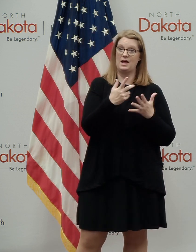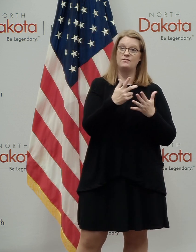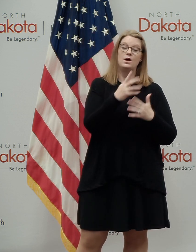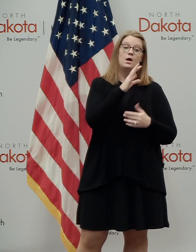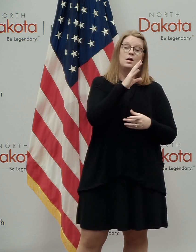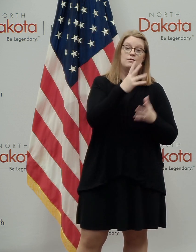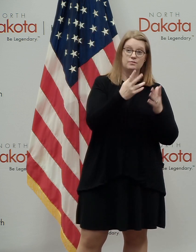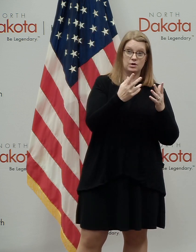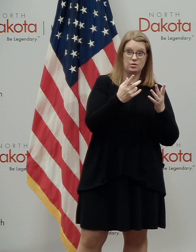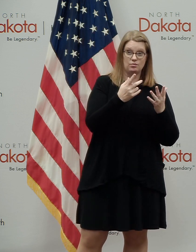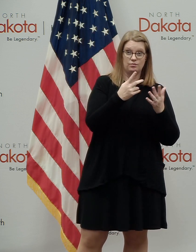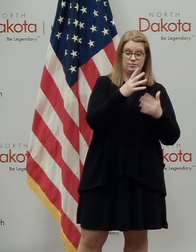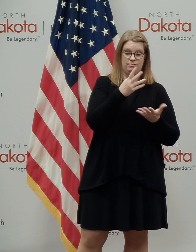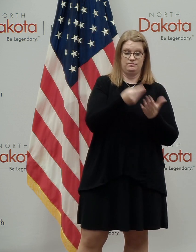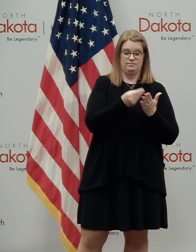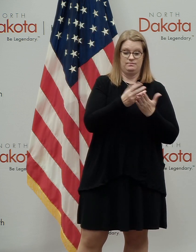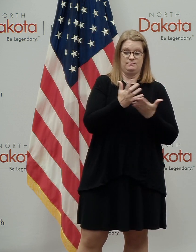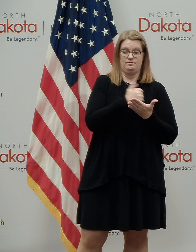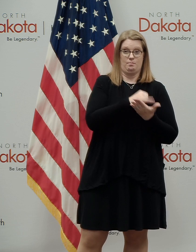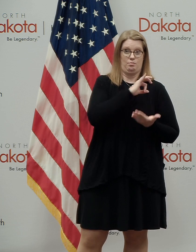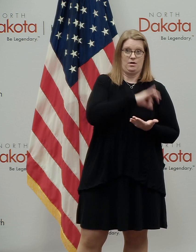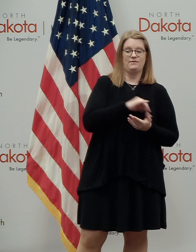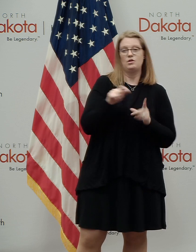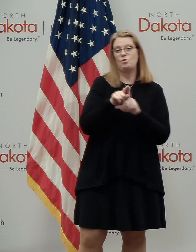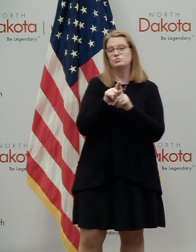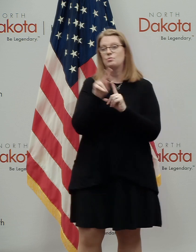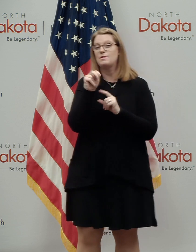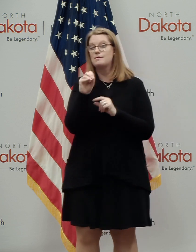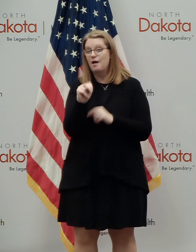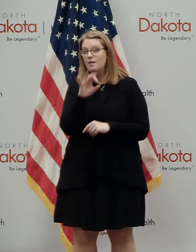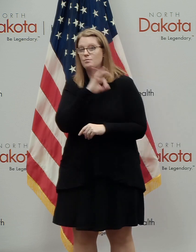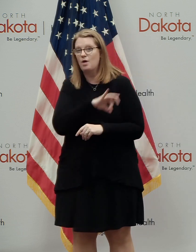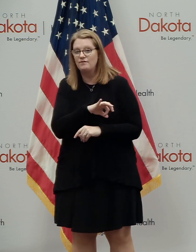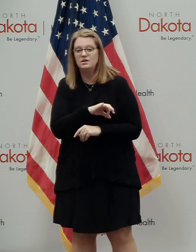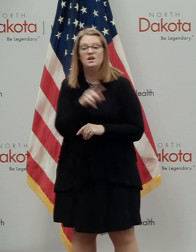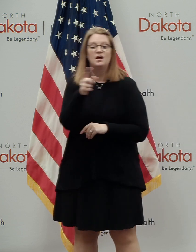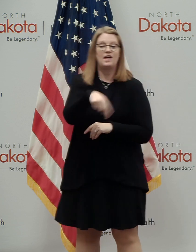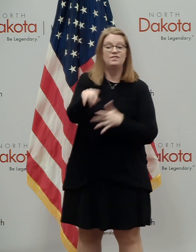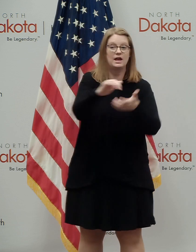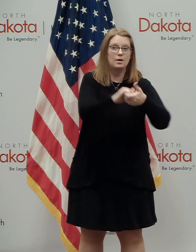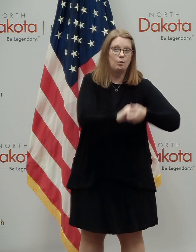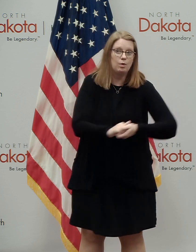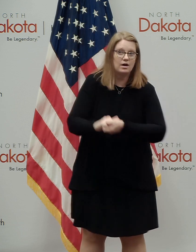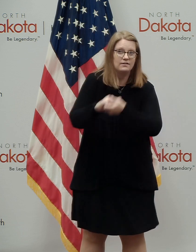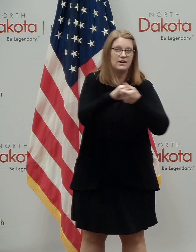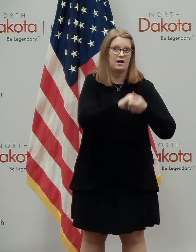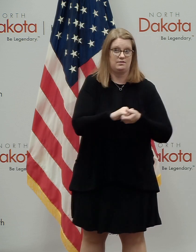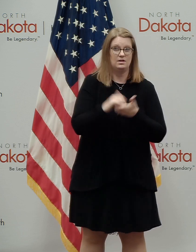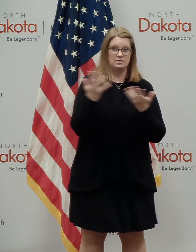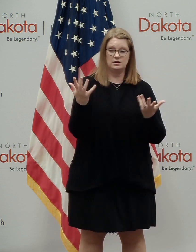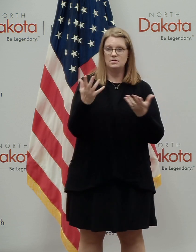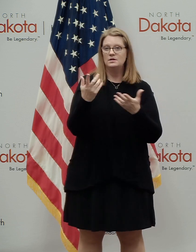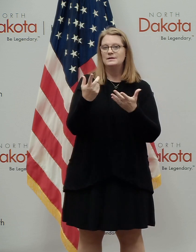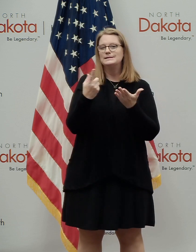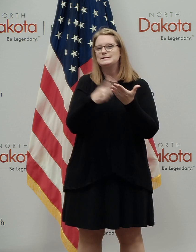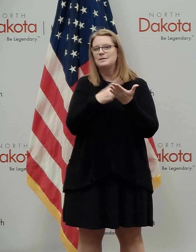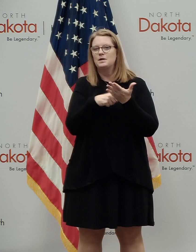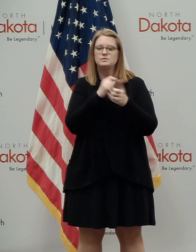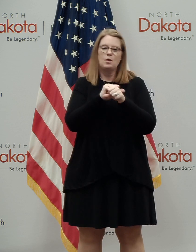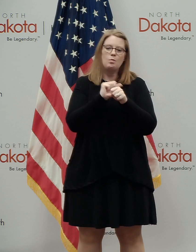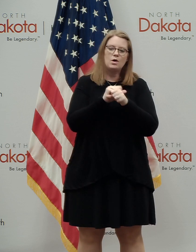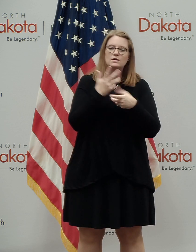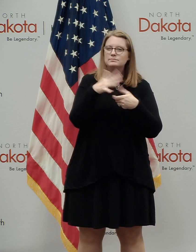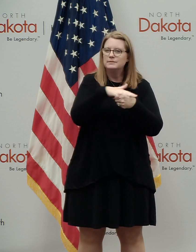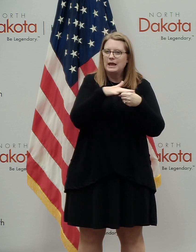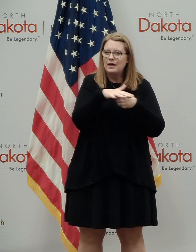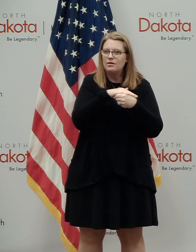for-profit hospitals. We're working with them in collaboration. They work in collaboration with each other, both within the system, sometimes in system. They